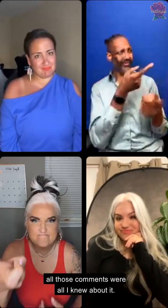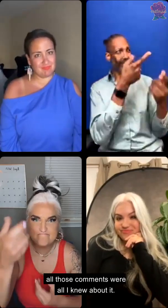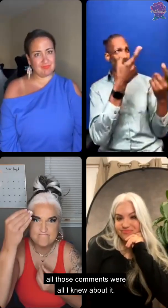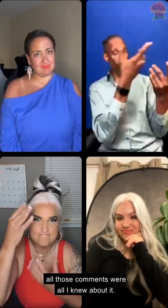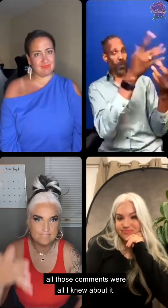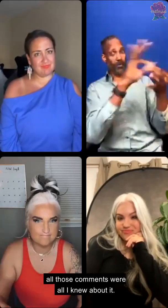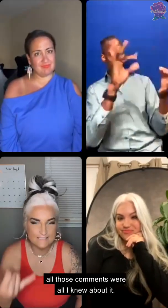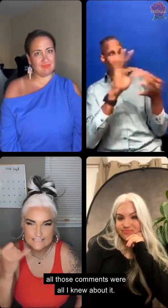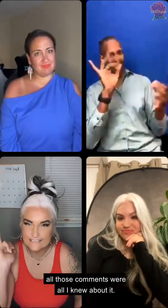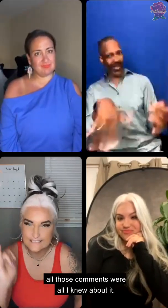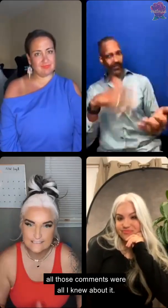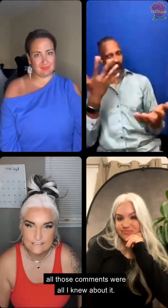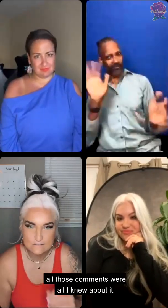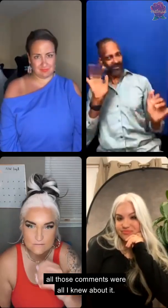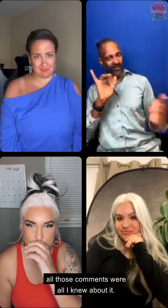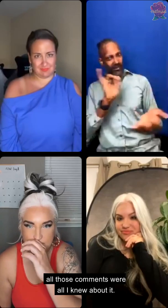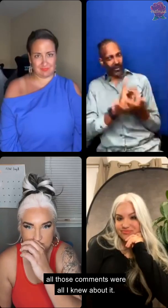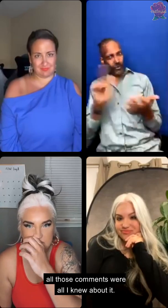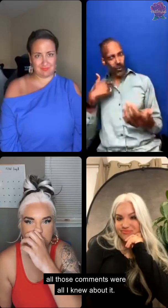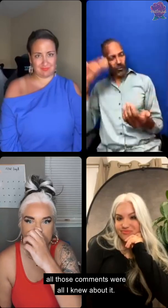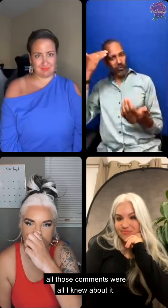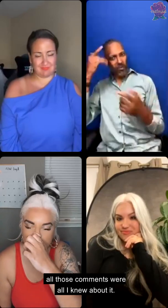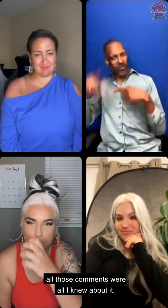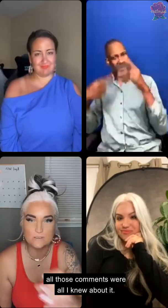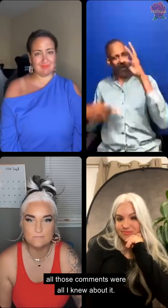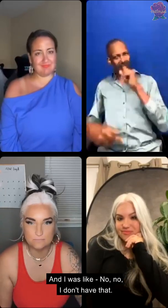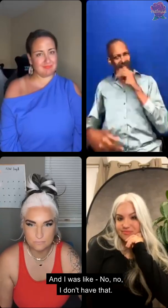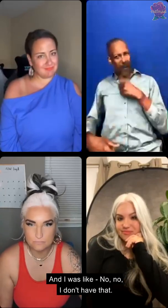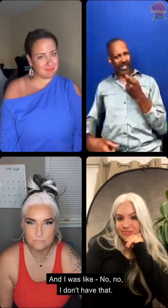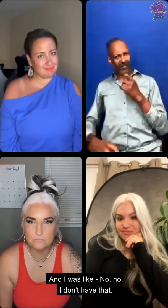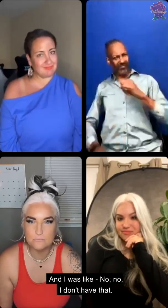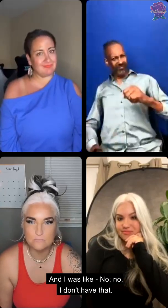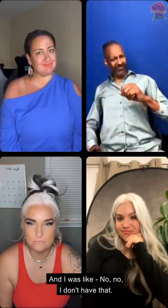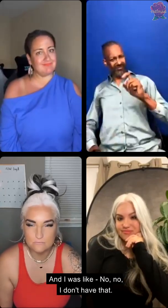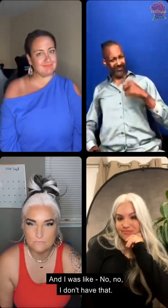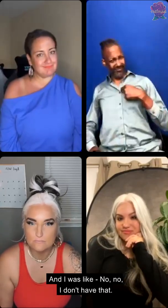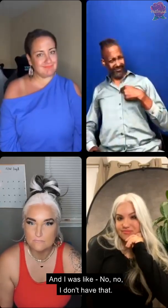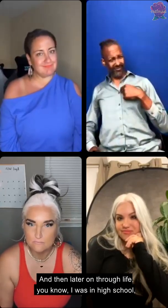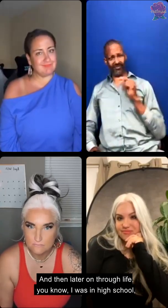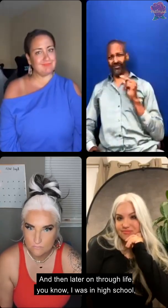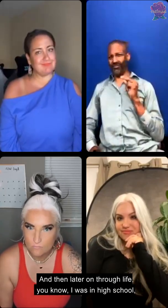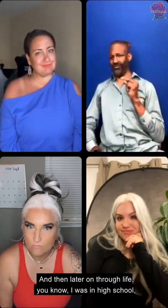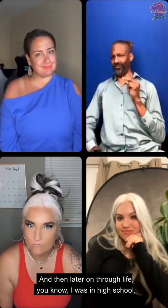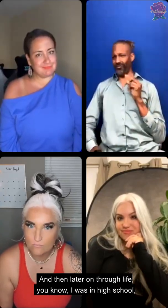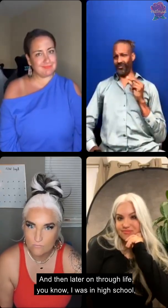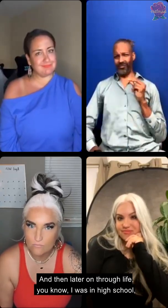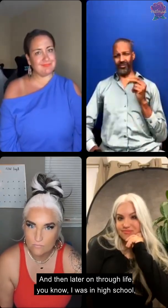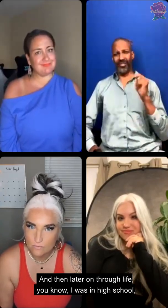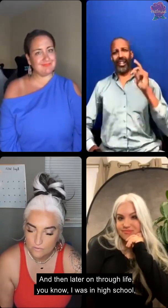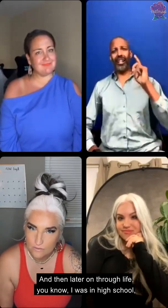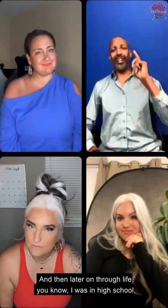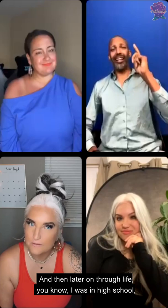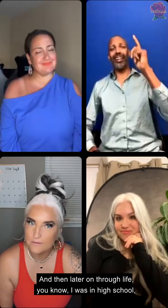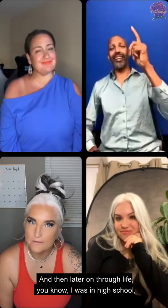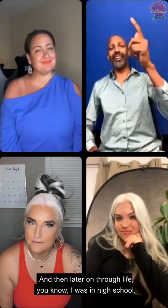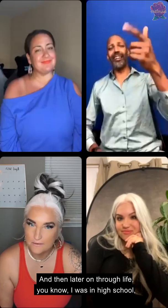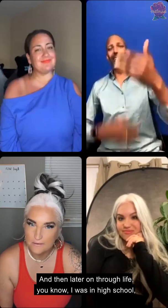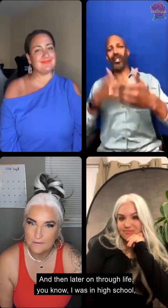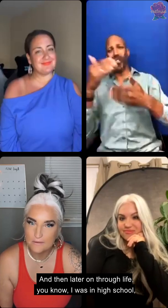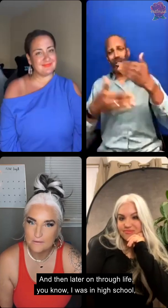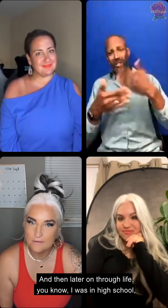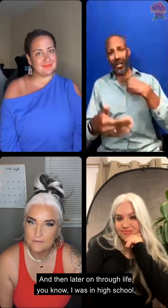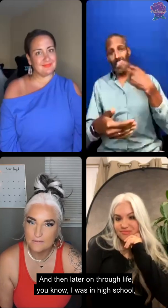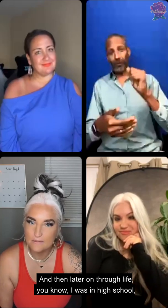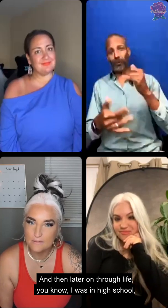And, all, those comments were all I knew about it. And I was like, no, no, I don't have that. And then later on through